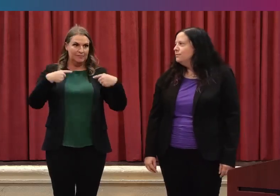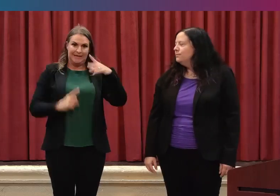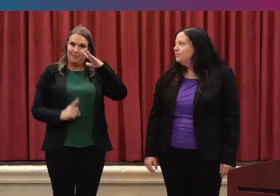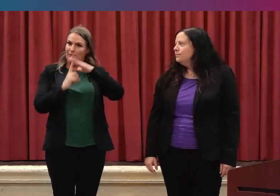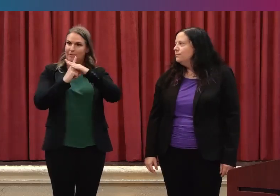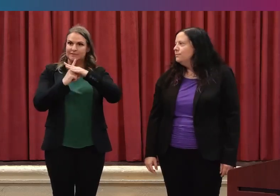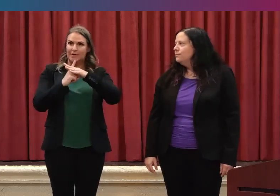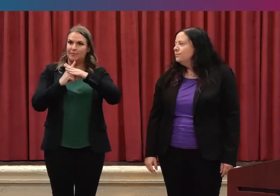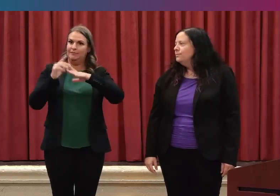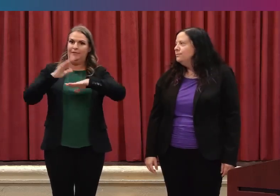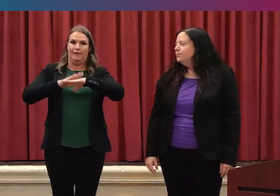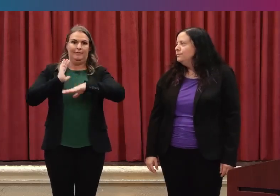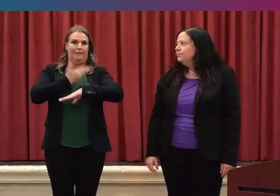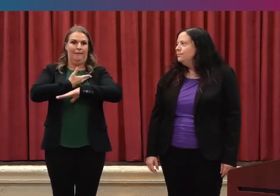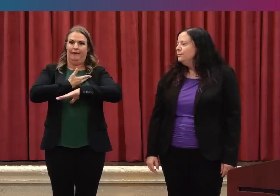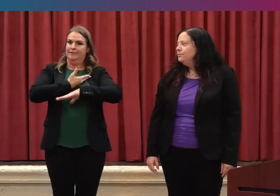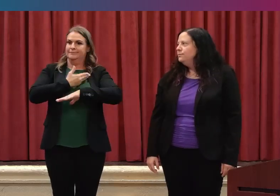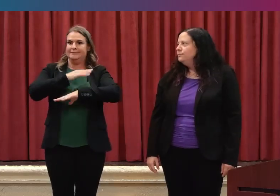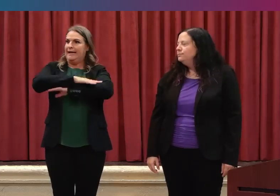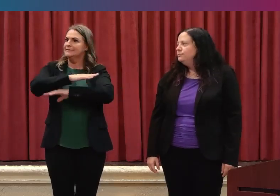if a request comes in,